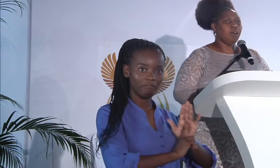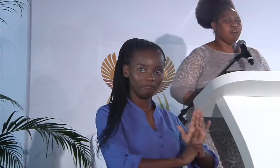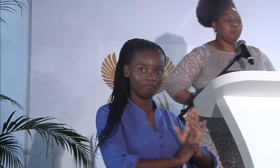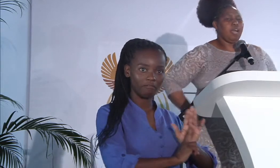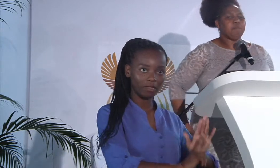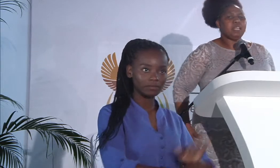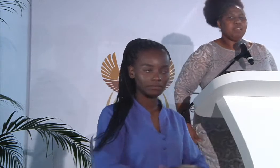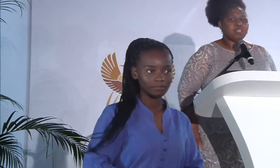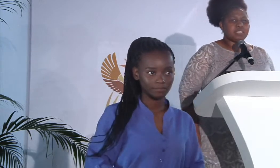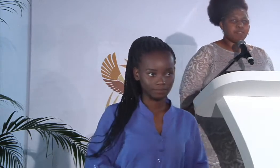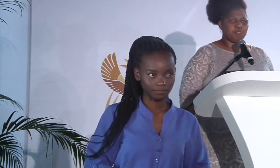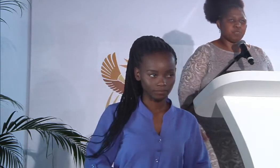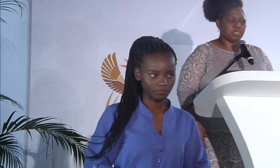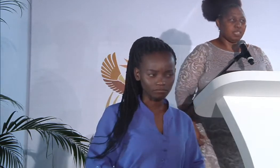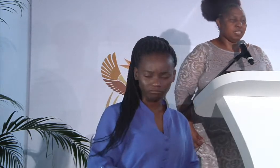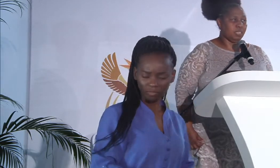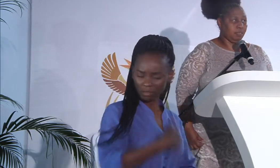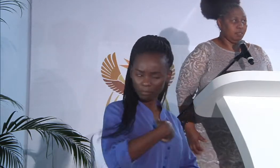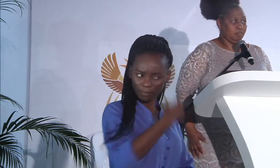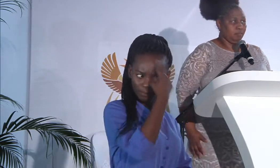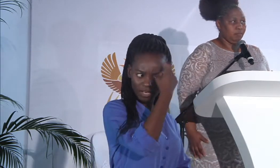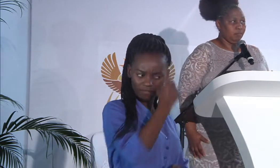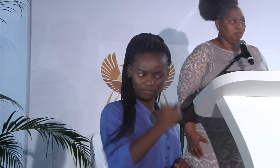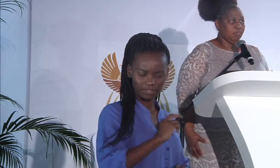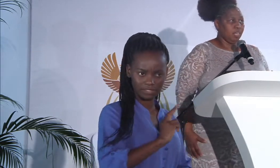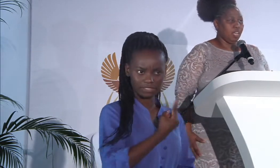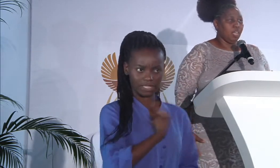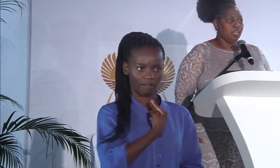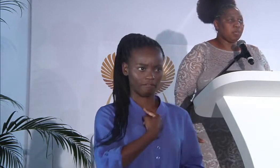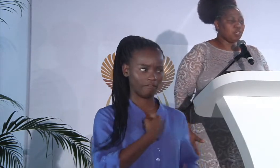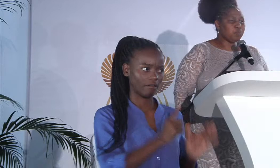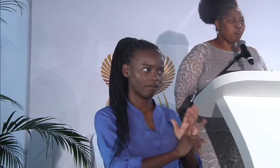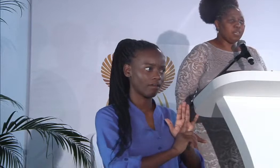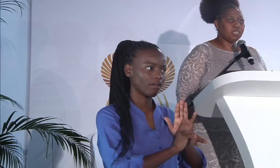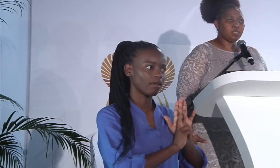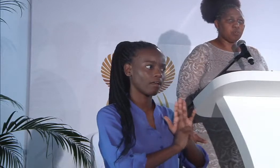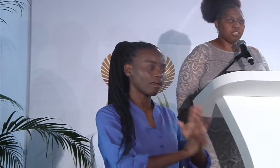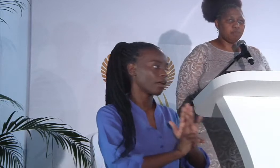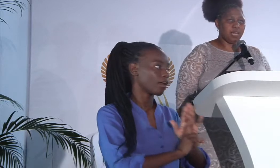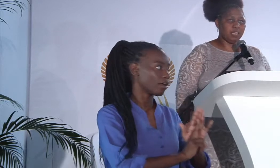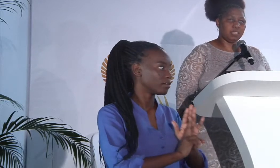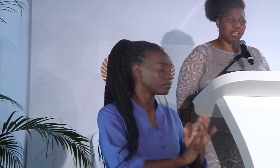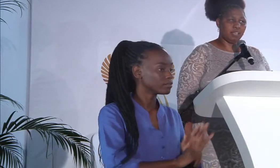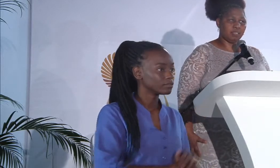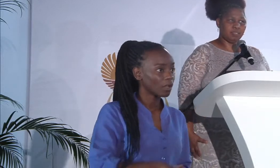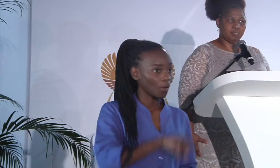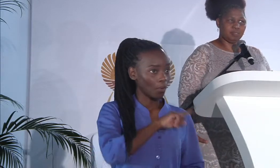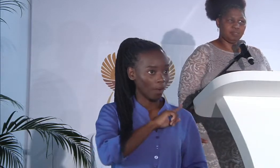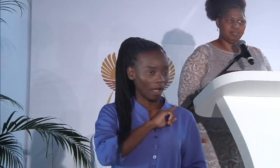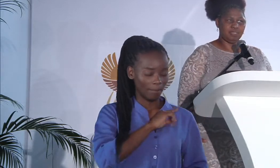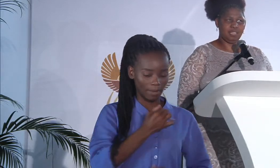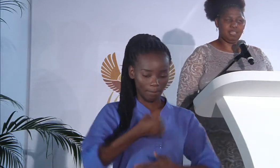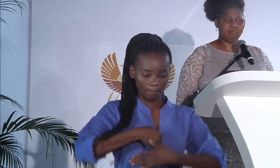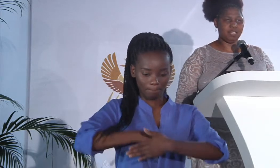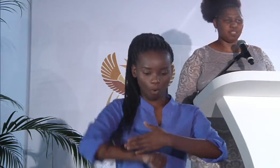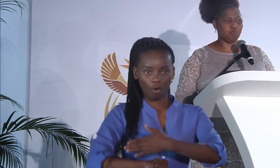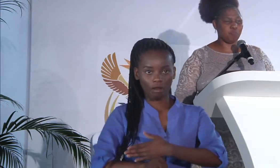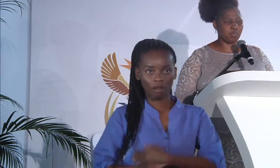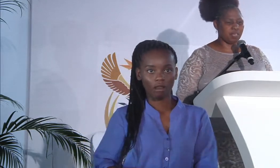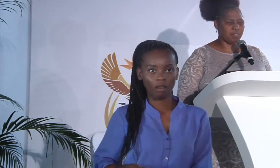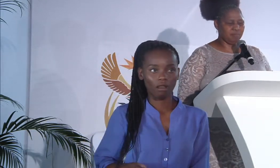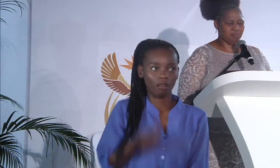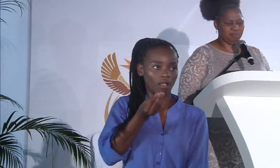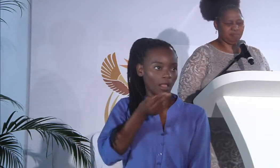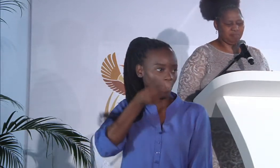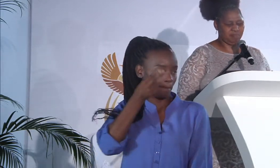Now, I believe in self-representation because born as a totally blind girl in the village of